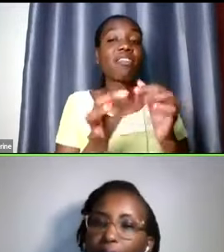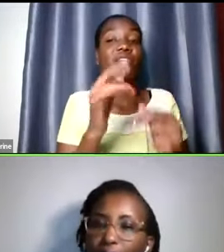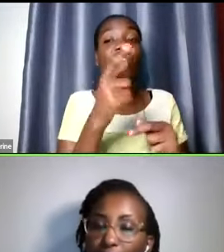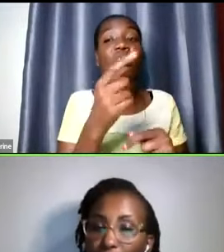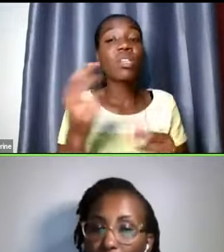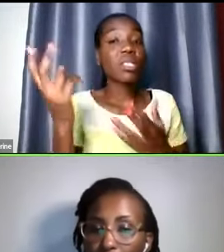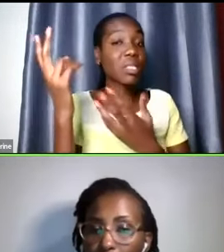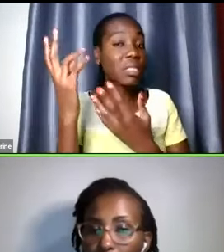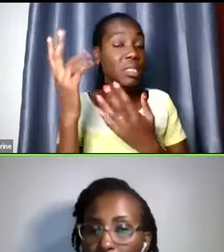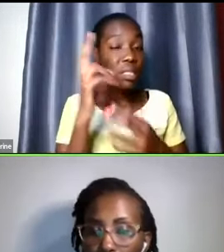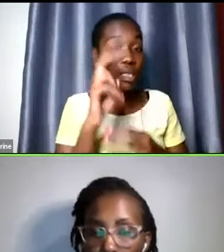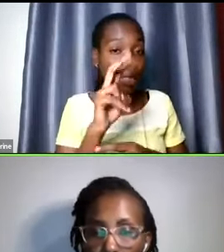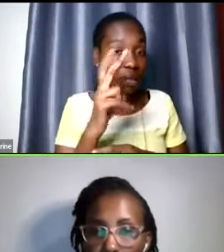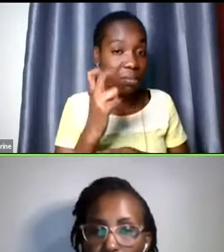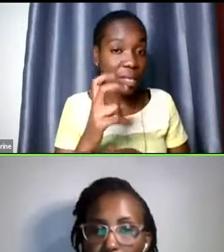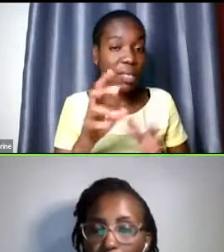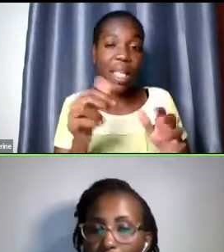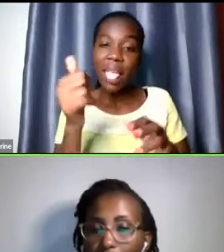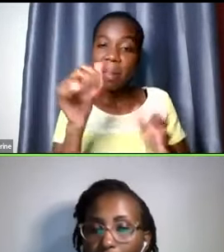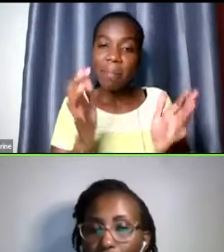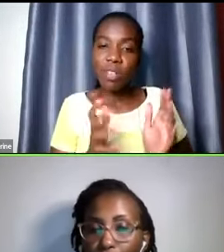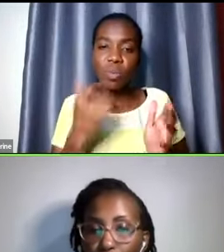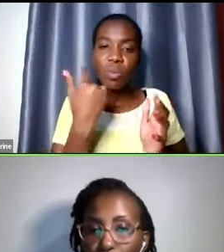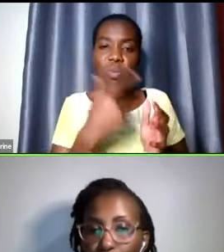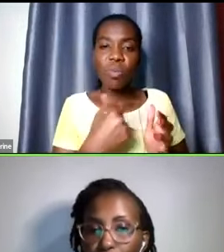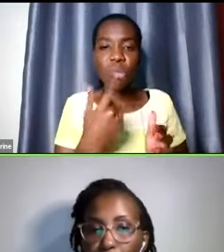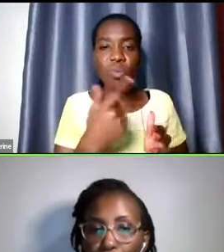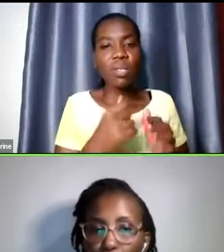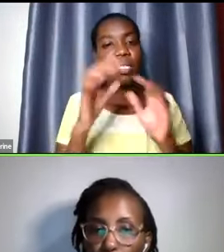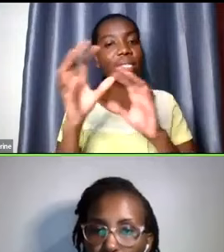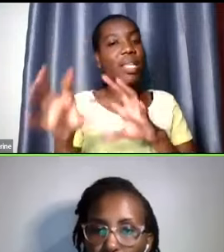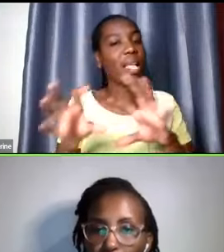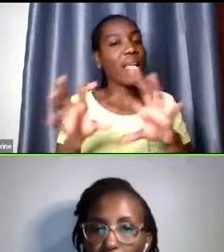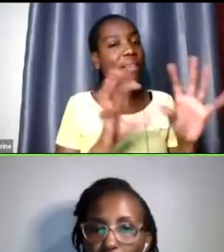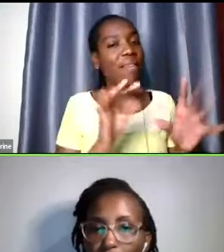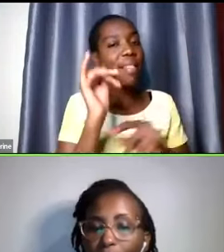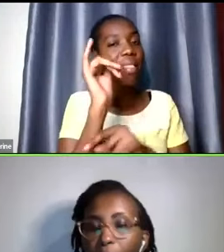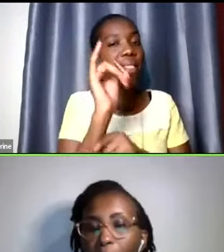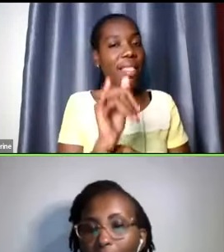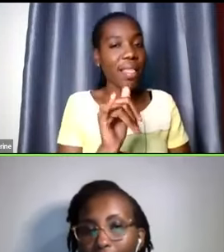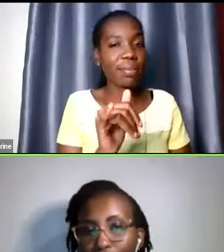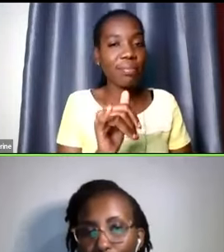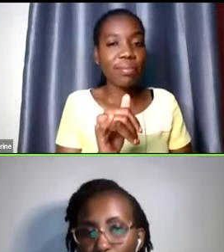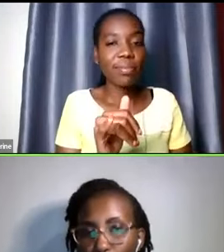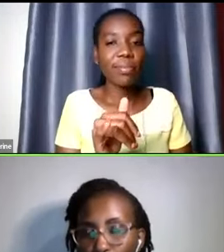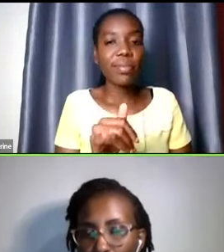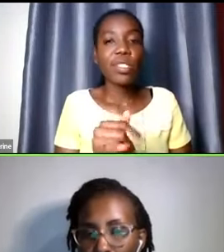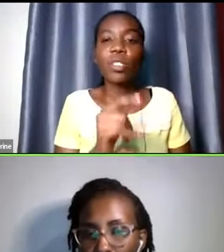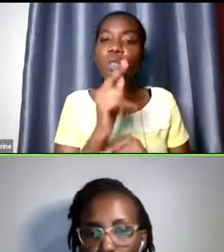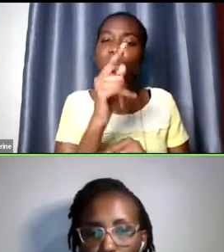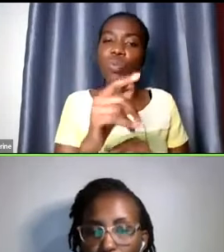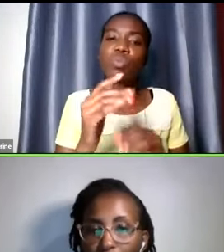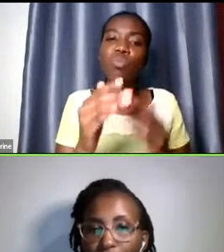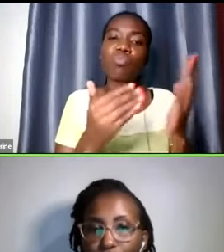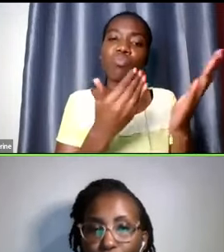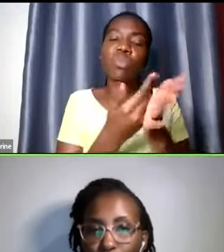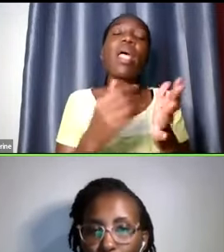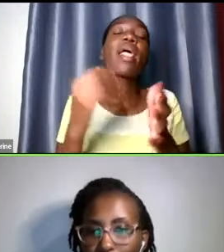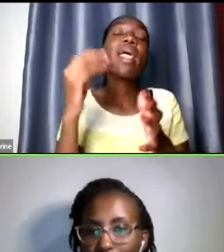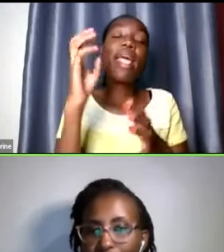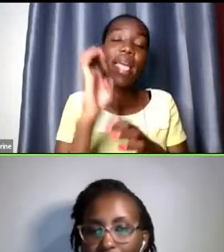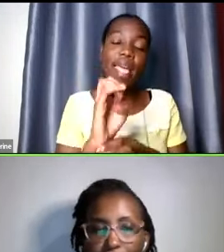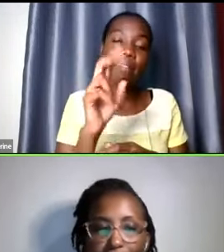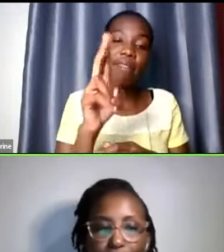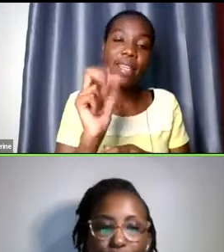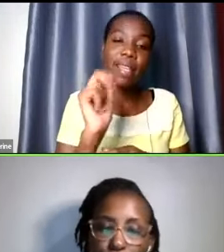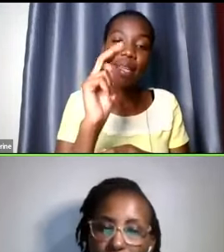is suffering alcoholism and you're looking for somebody to walk the journey with them, please reach out to Evans Olo. And if you don't